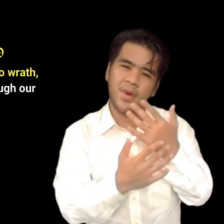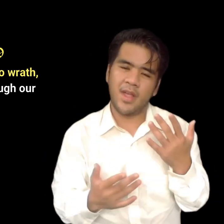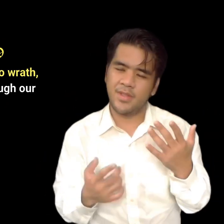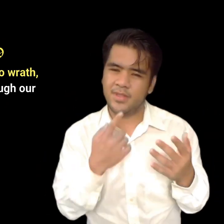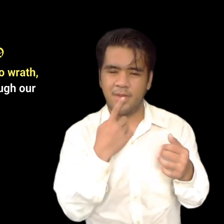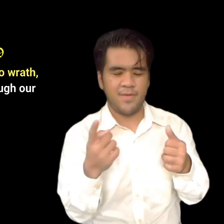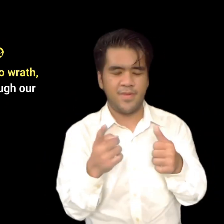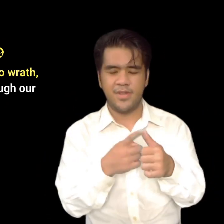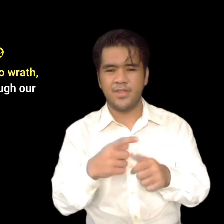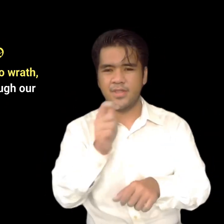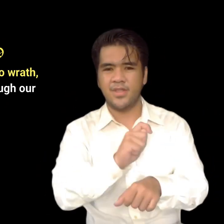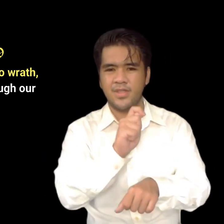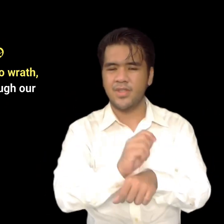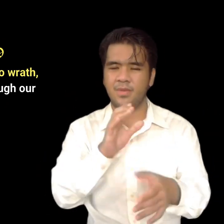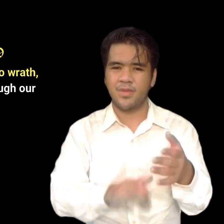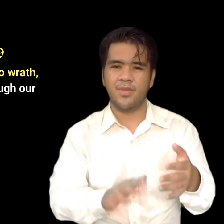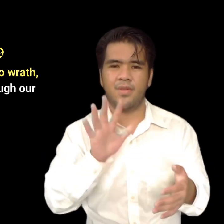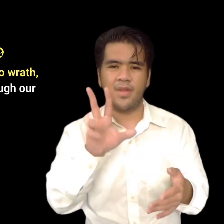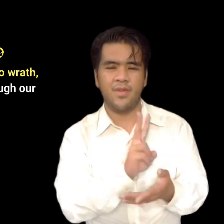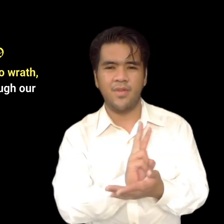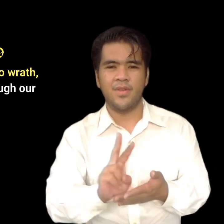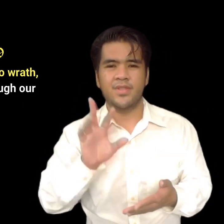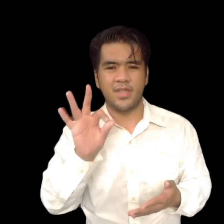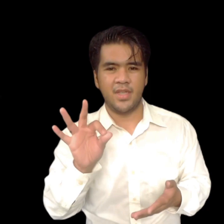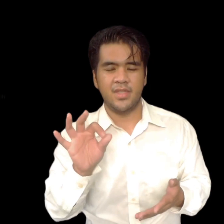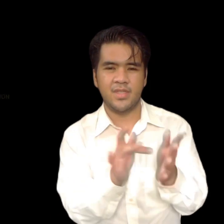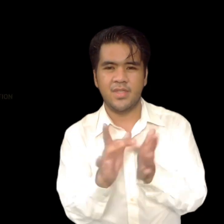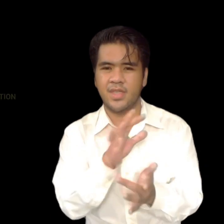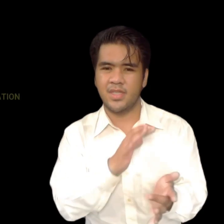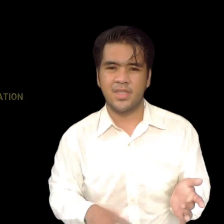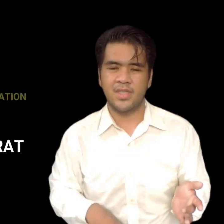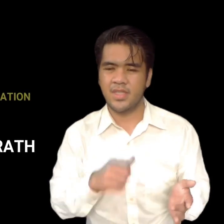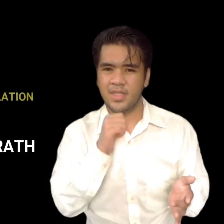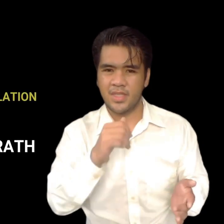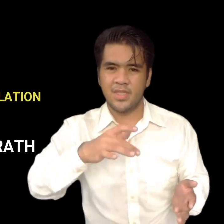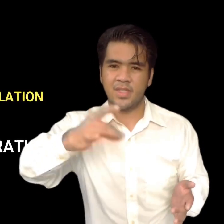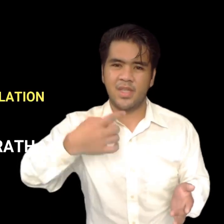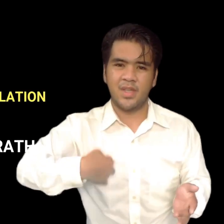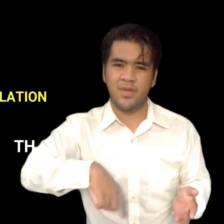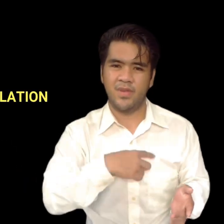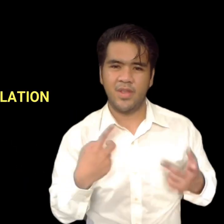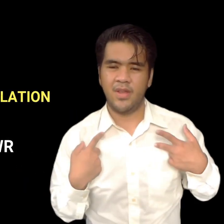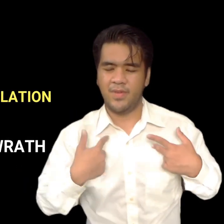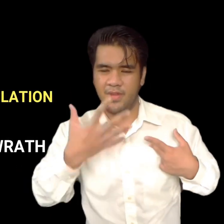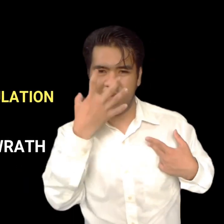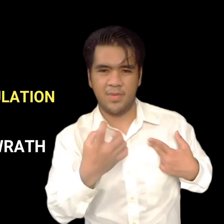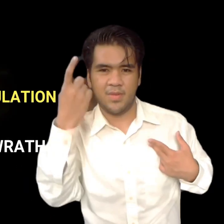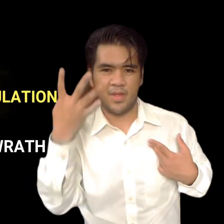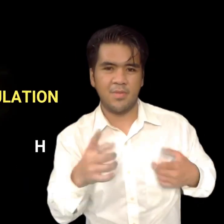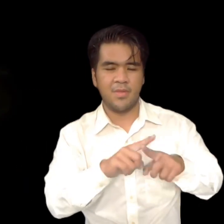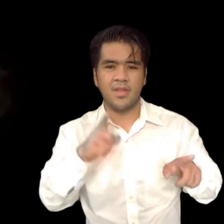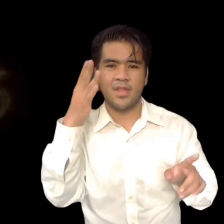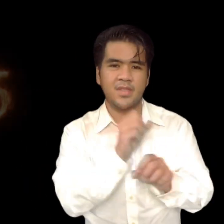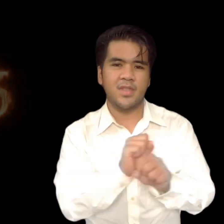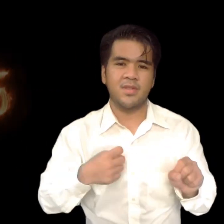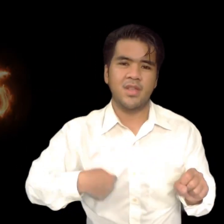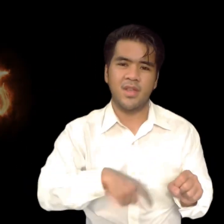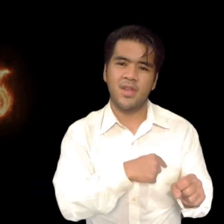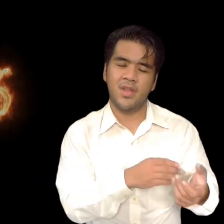Lord Jesus Christ, right? Right! But the tribulation is not the wrath of God, it is the wrath of Satan persecuting those who did